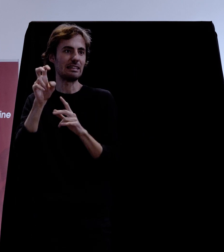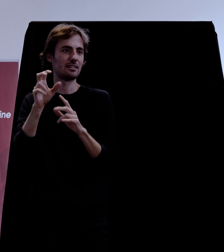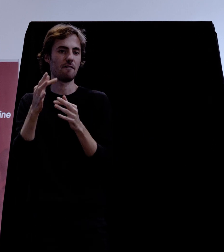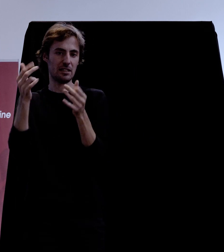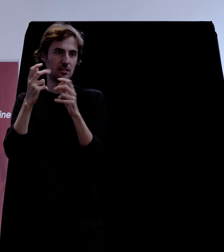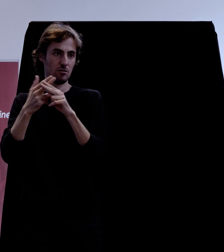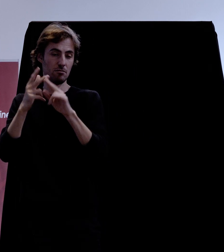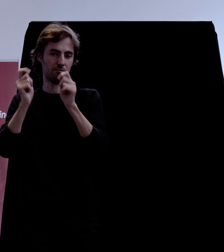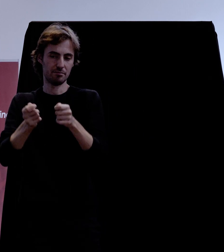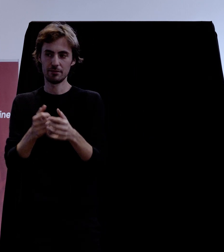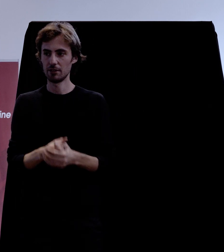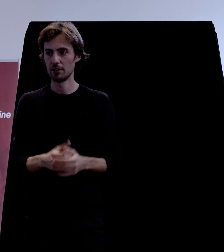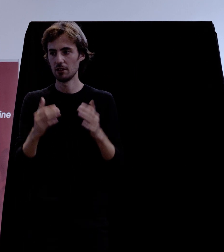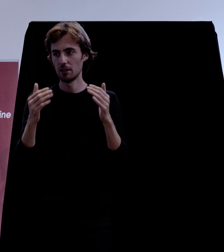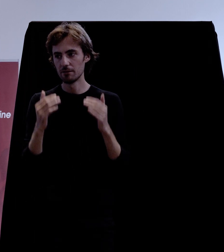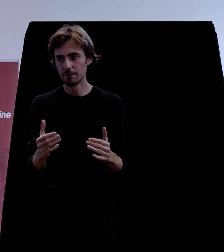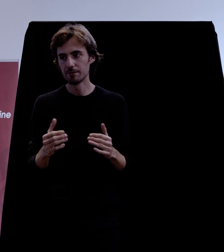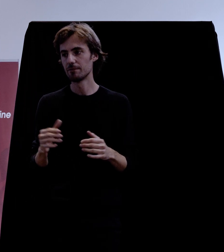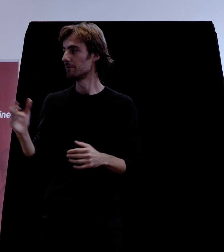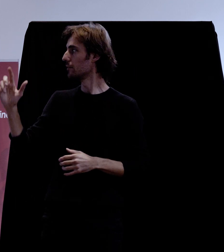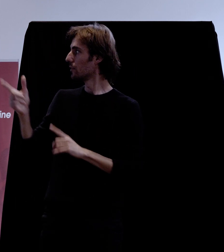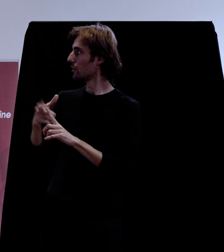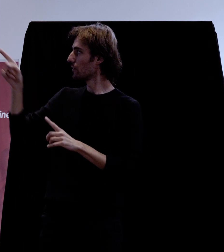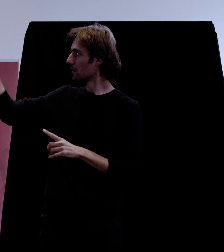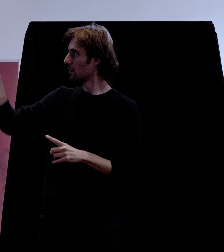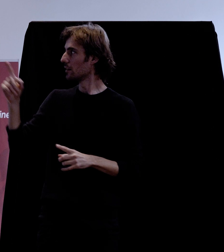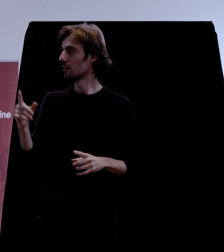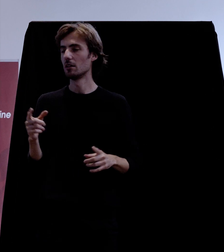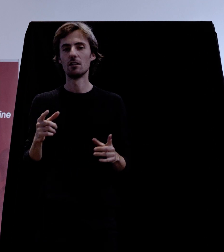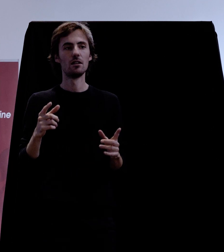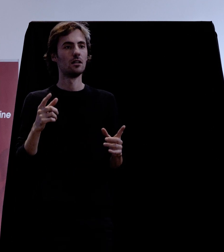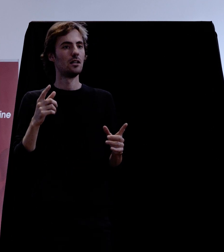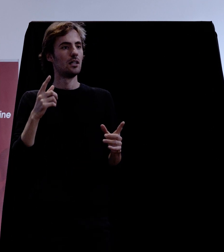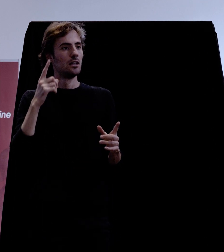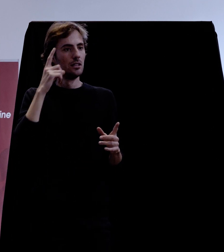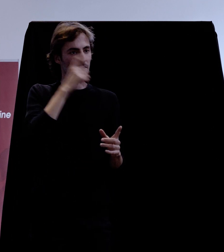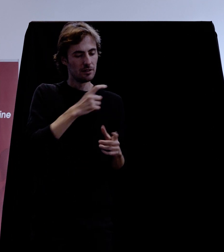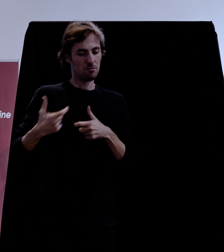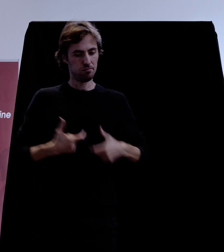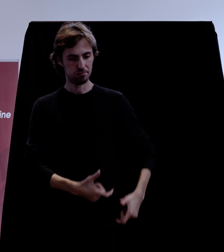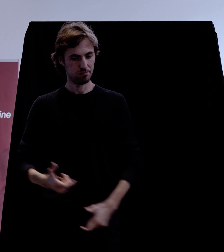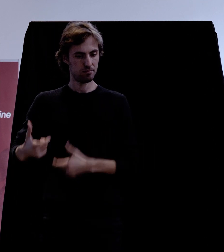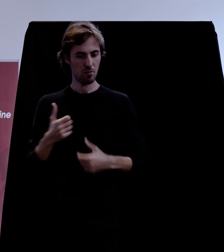behaviors, problems with self-restraint, compulsive behaviors, they just can't stop doing